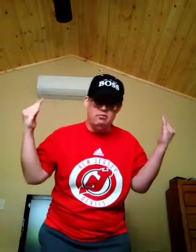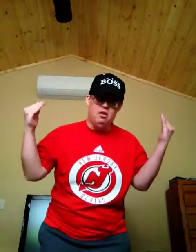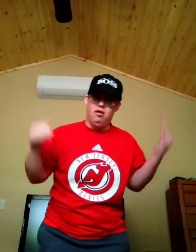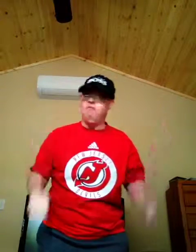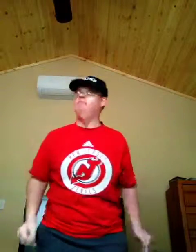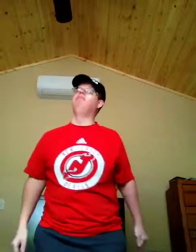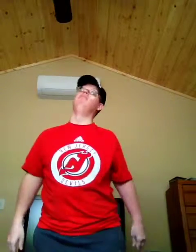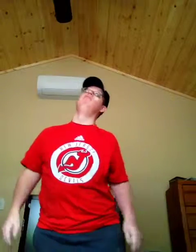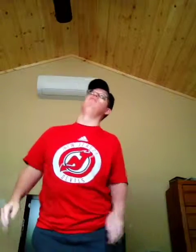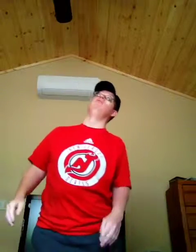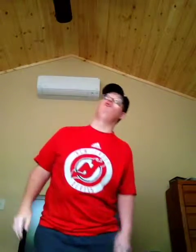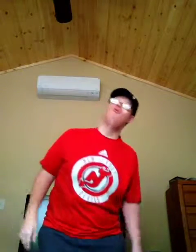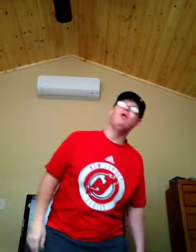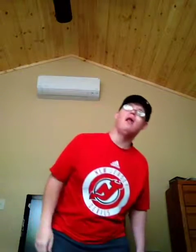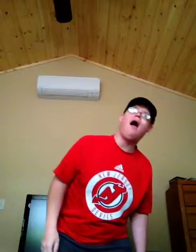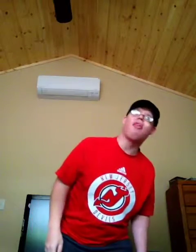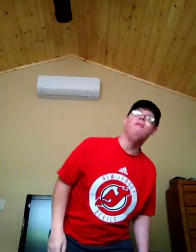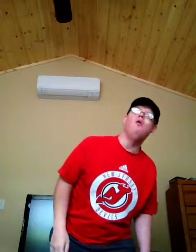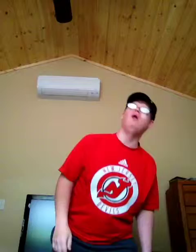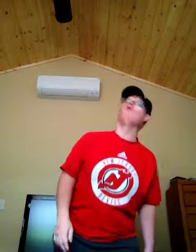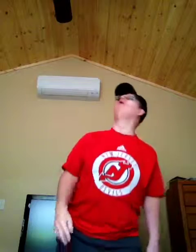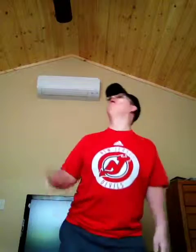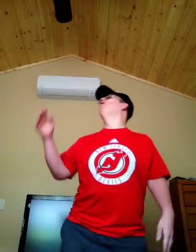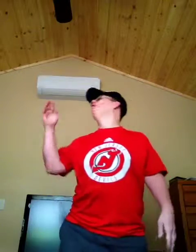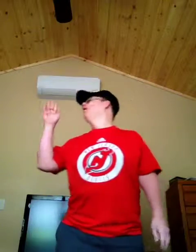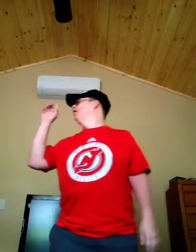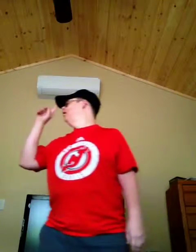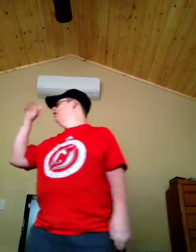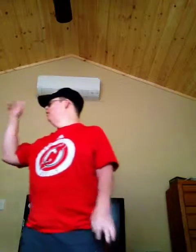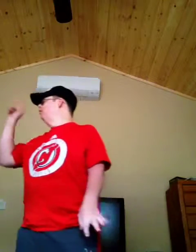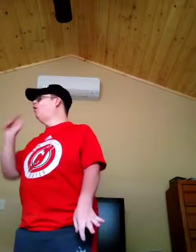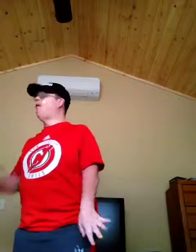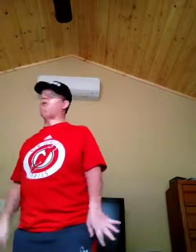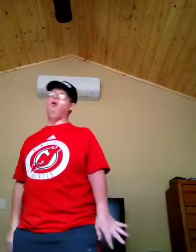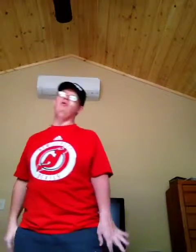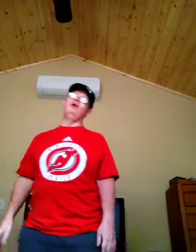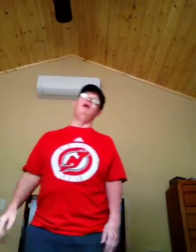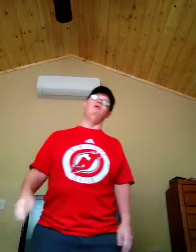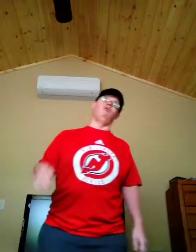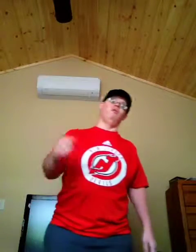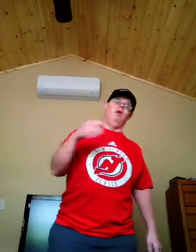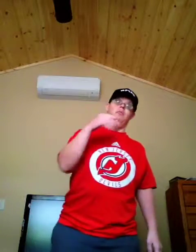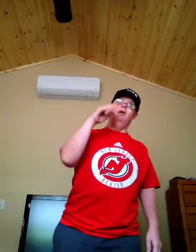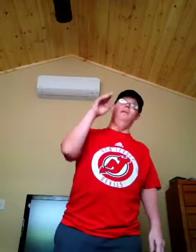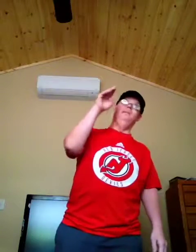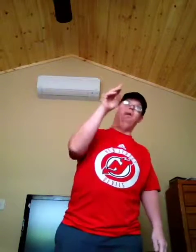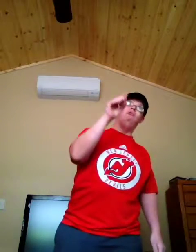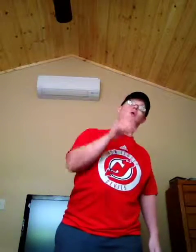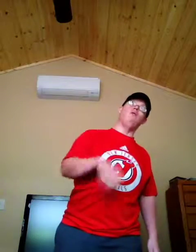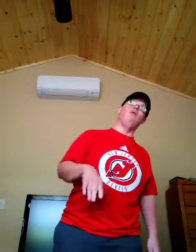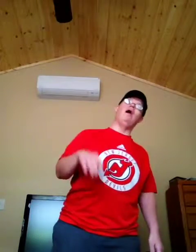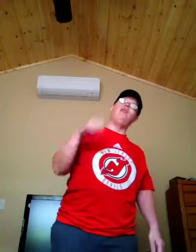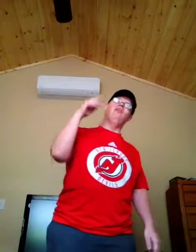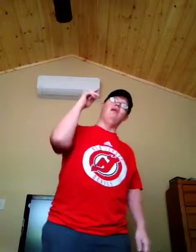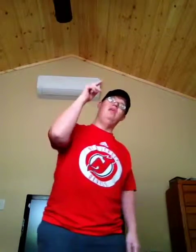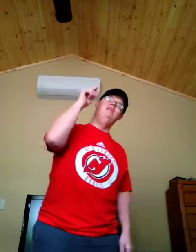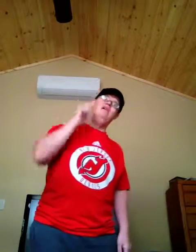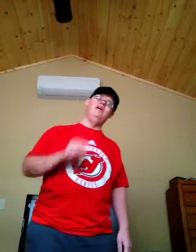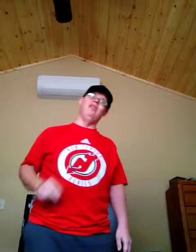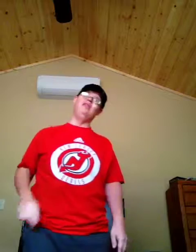Crazy. 2 o'clock in the morning, we go back to the hotel and sleep. Before that, we had